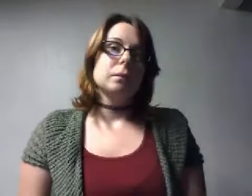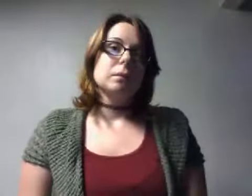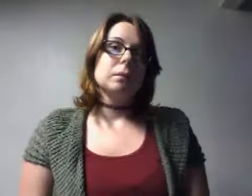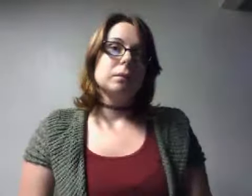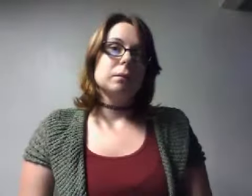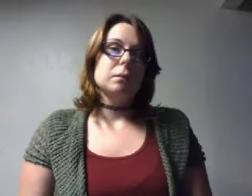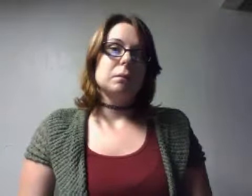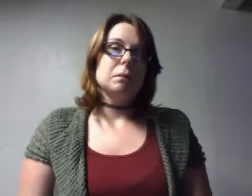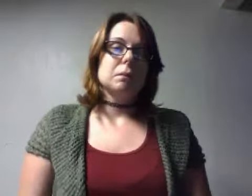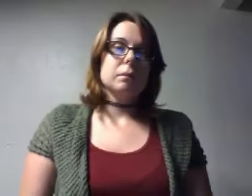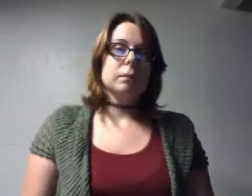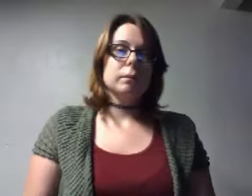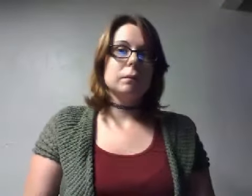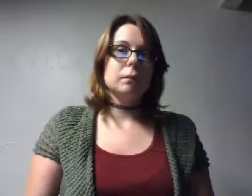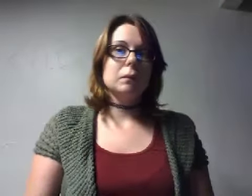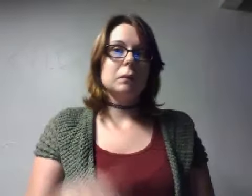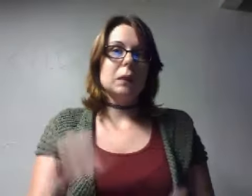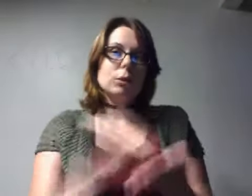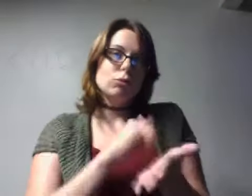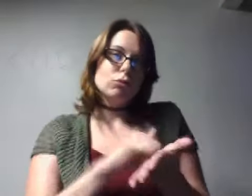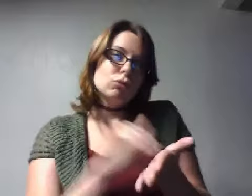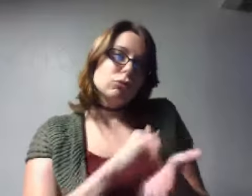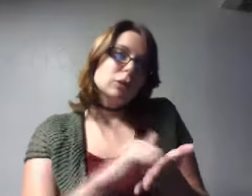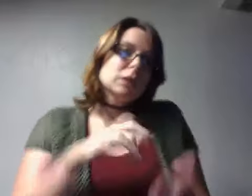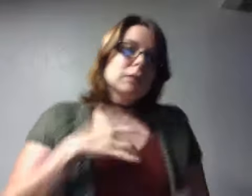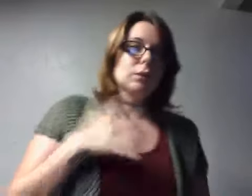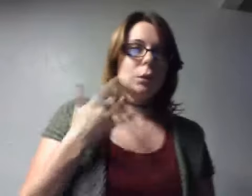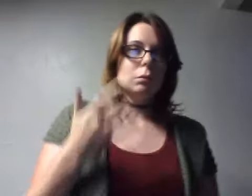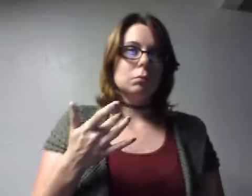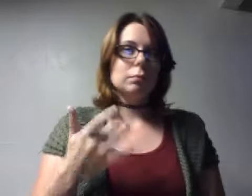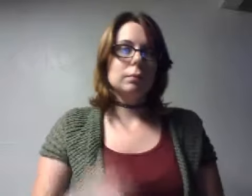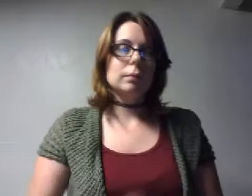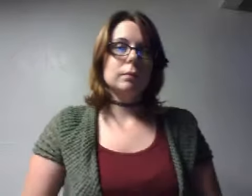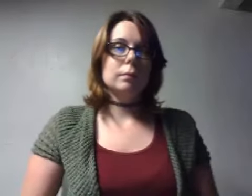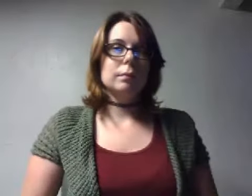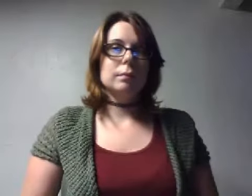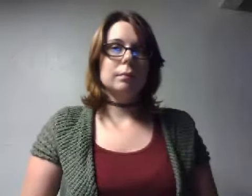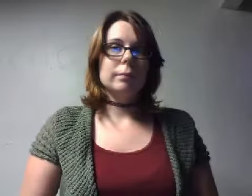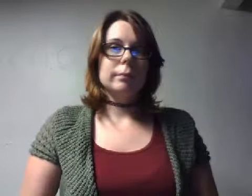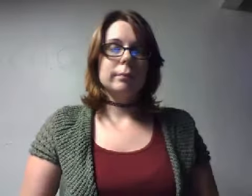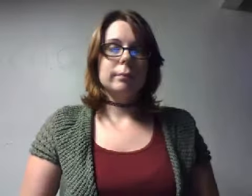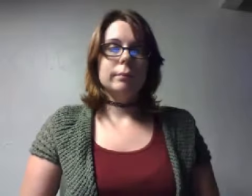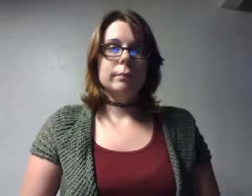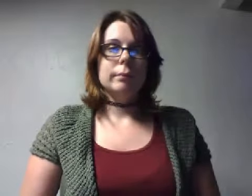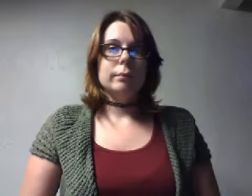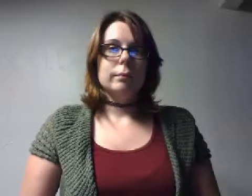of New York City. And being from Florida, Orlando's no New York, so I tried to capture